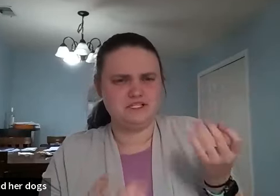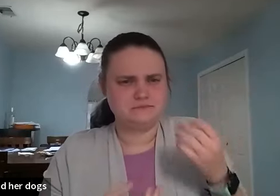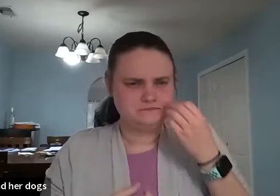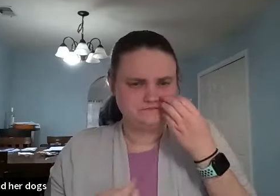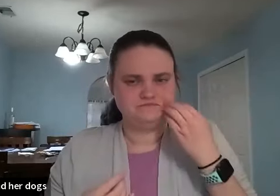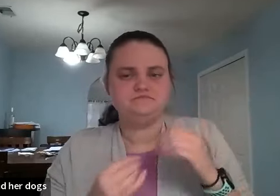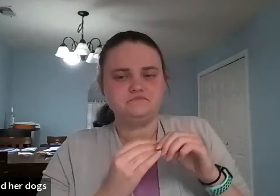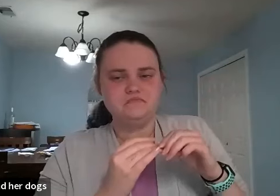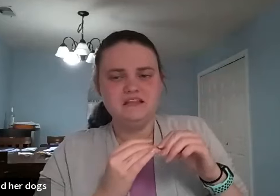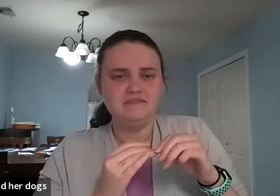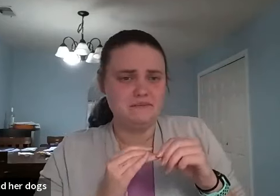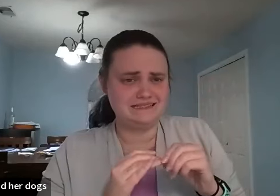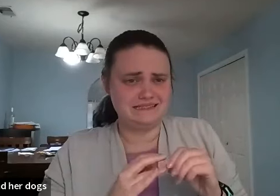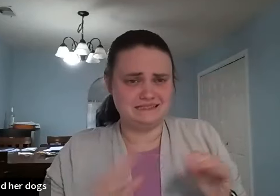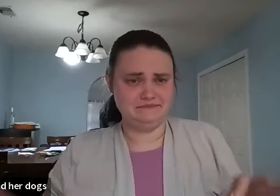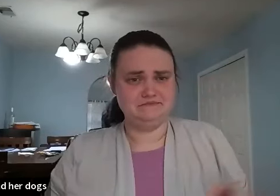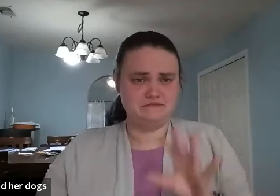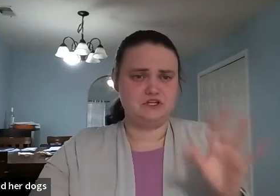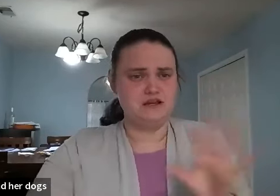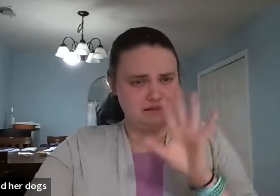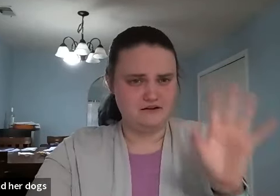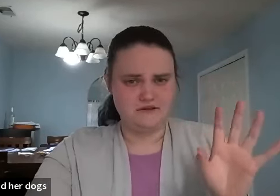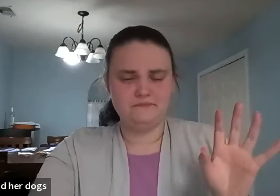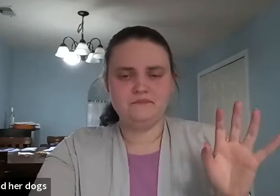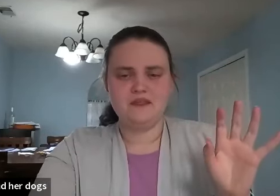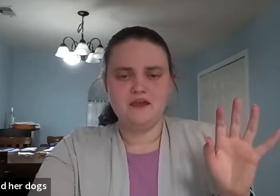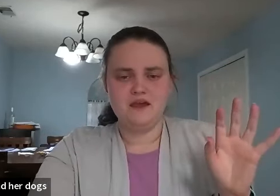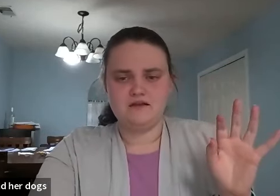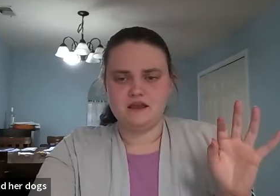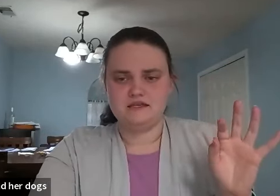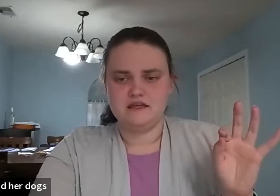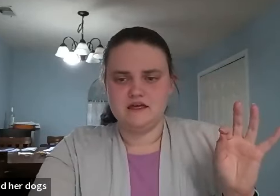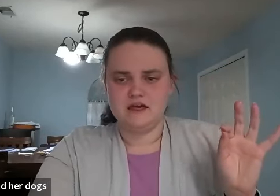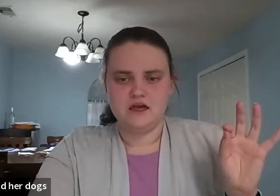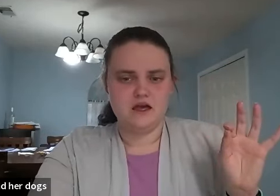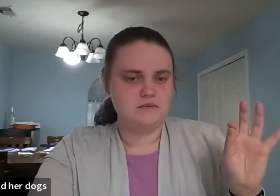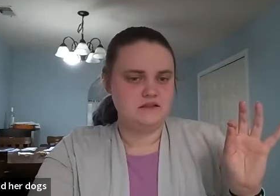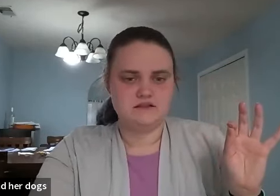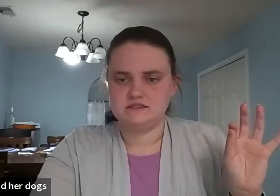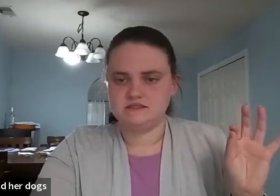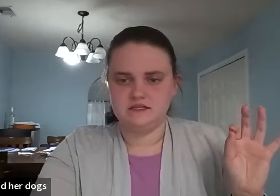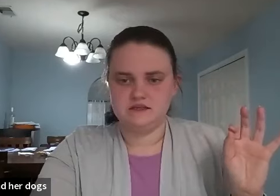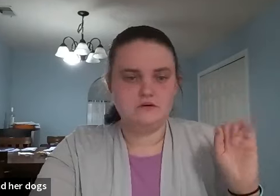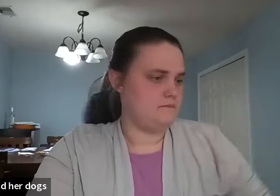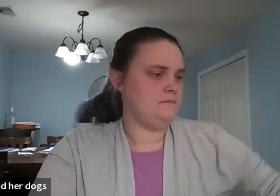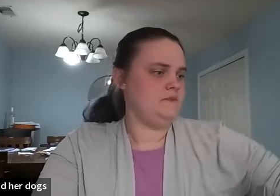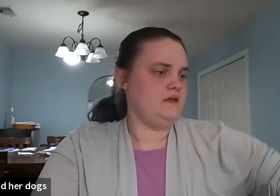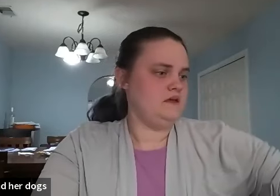much? And that makes sense. Trying to clarify. All right. Let's see. Okay.